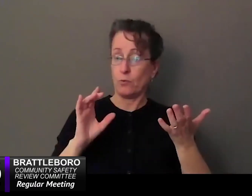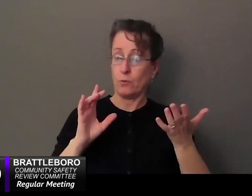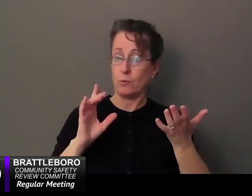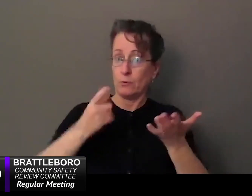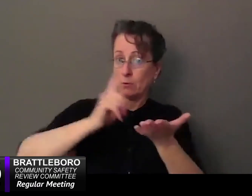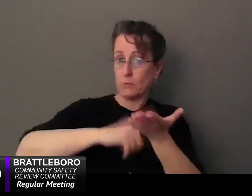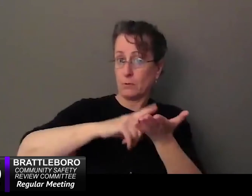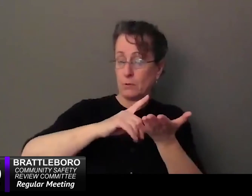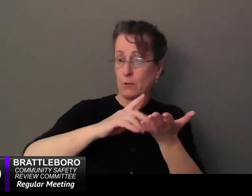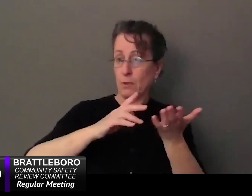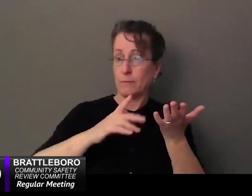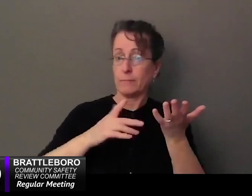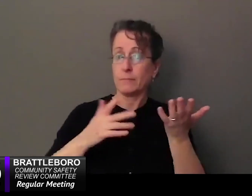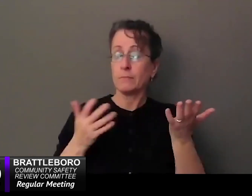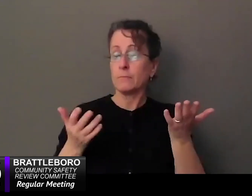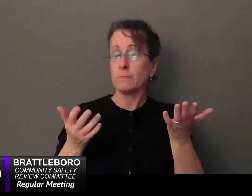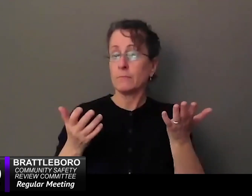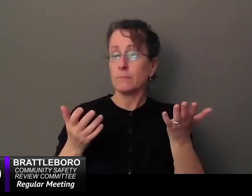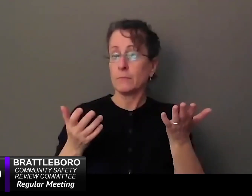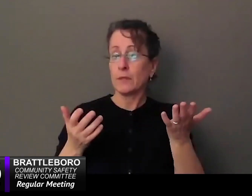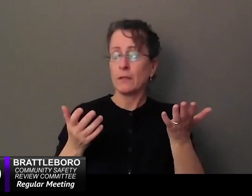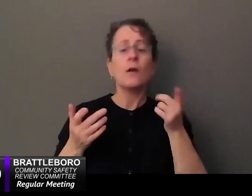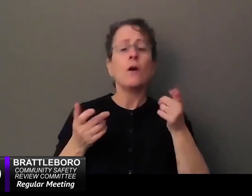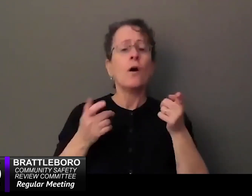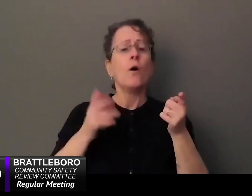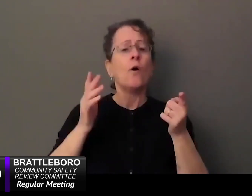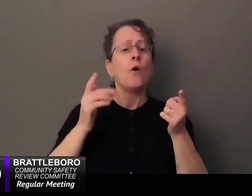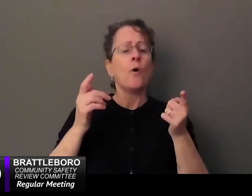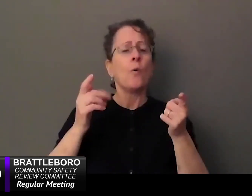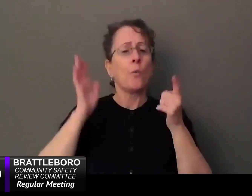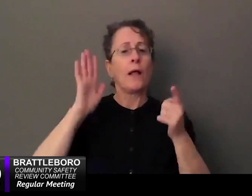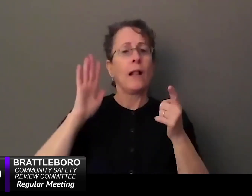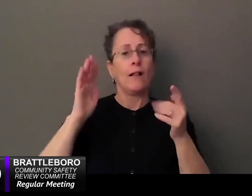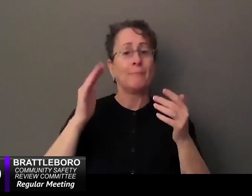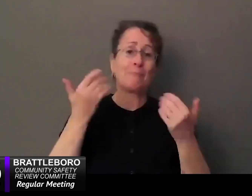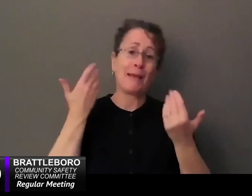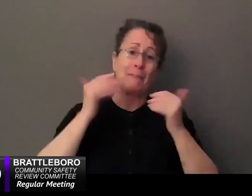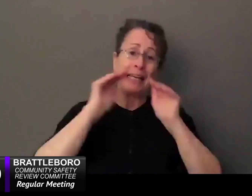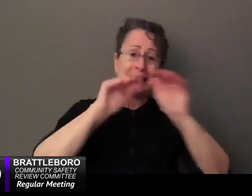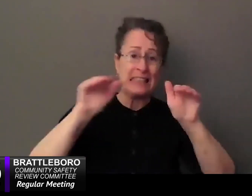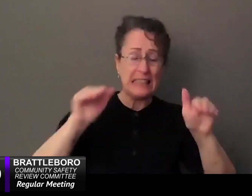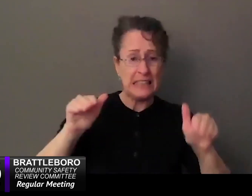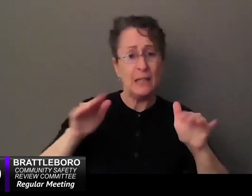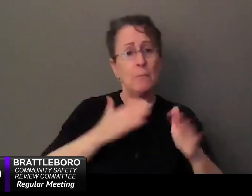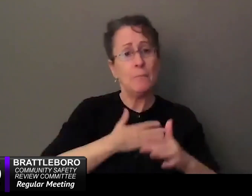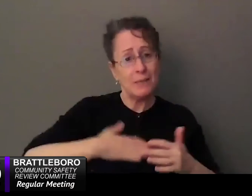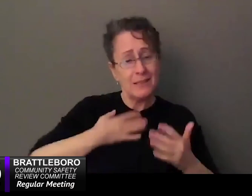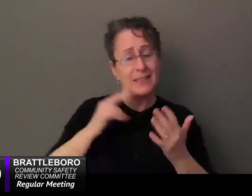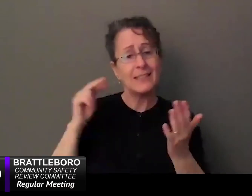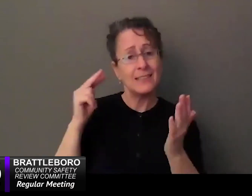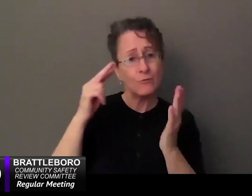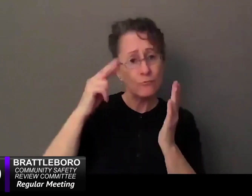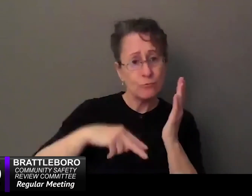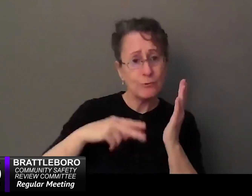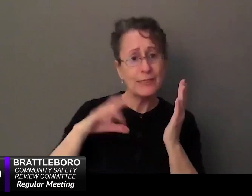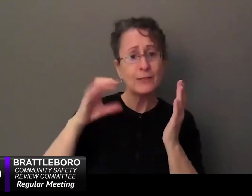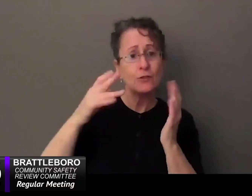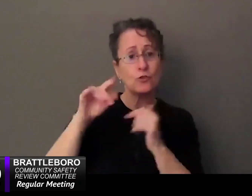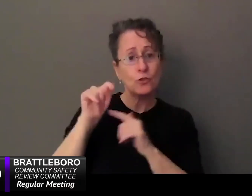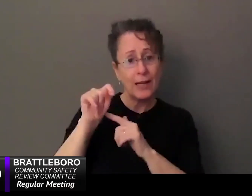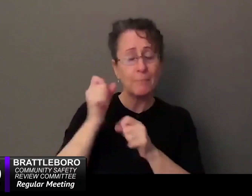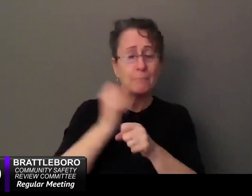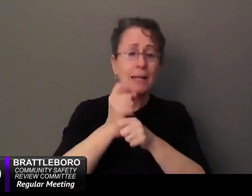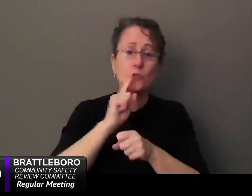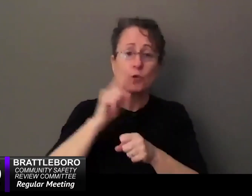that whoever we've designated to keep an eye on the chat could keep an eye, and then so we wouldn't maybe always have